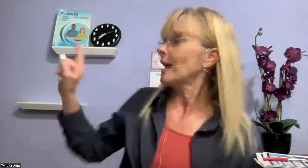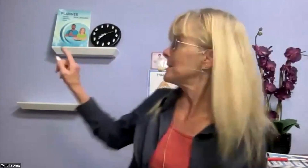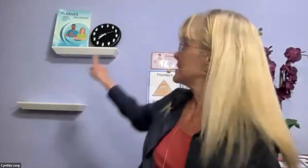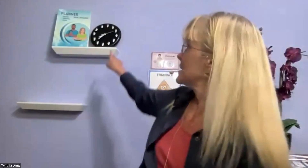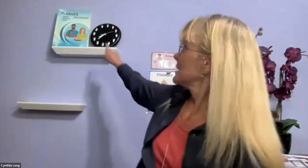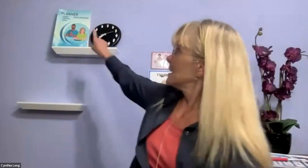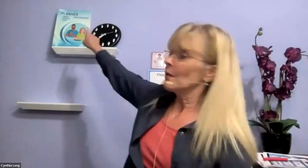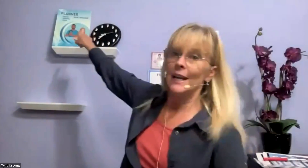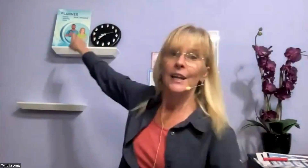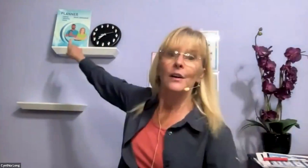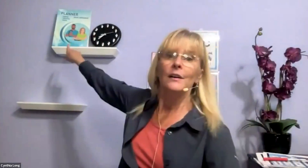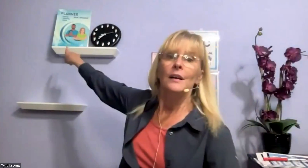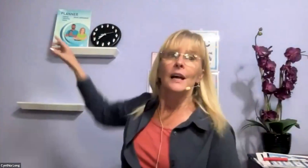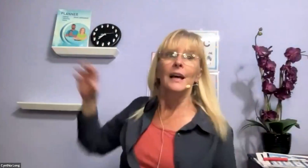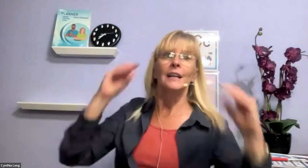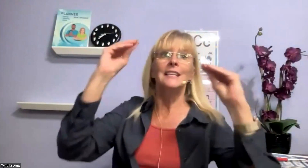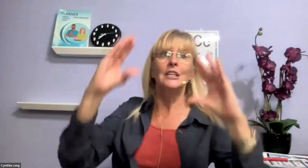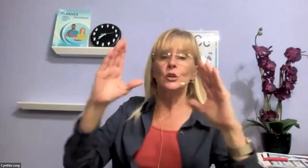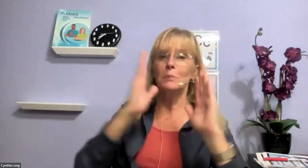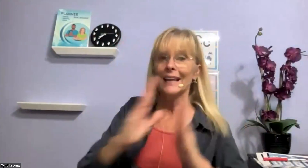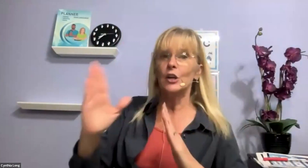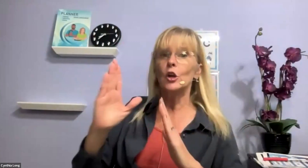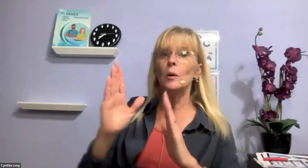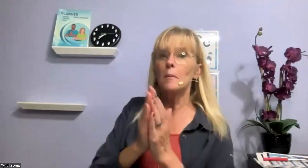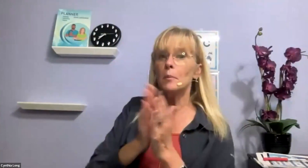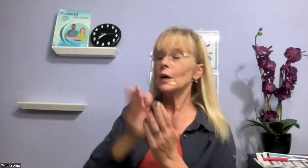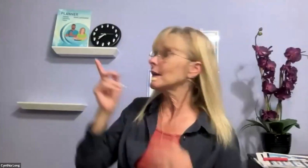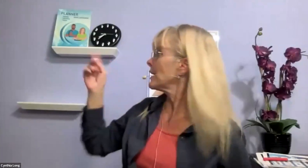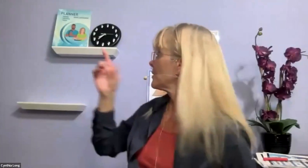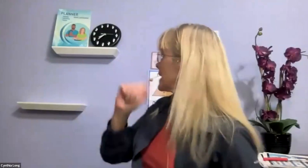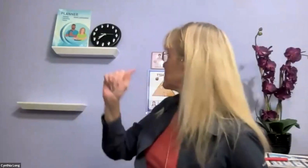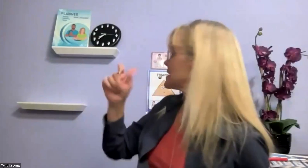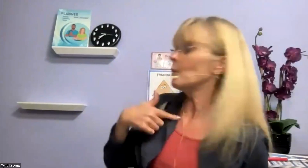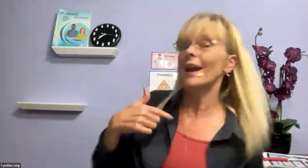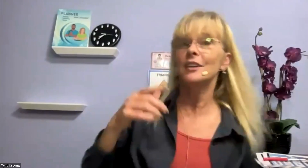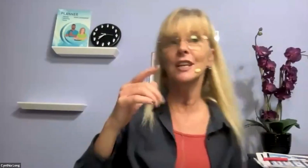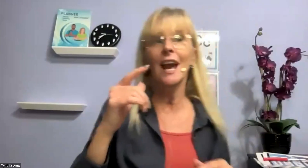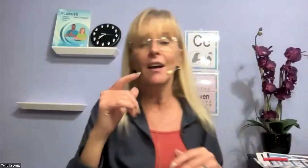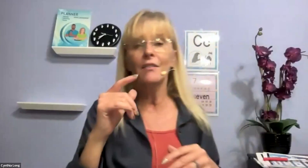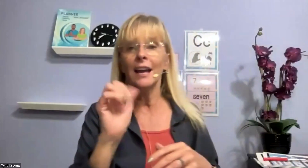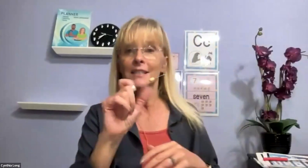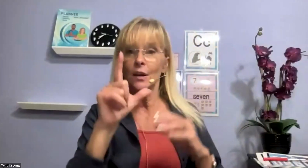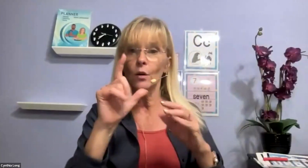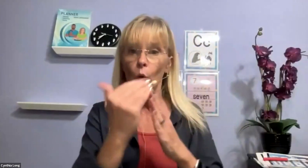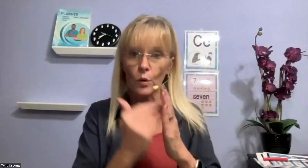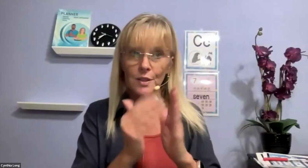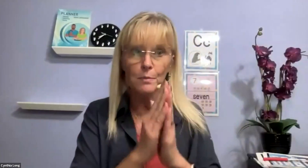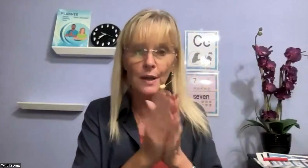have this right here, a teacher planner book there on Amazon. We actually have ASL course book